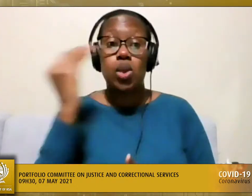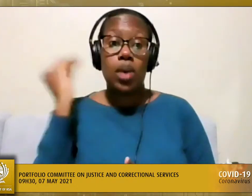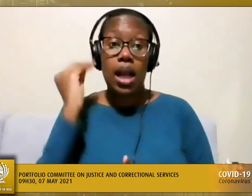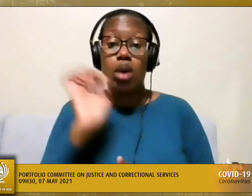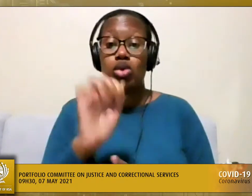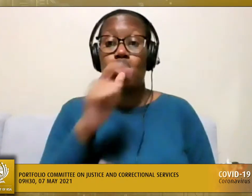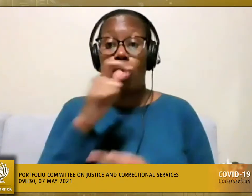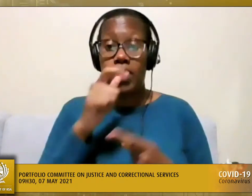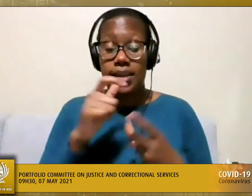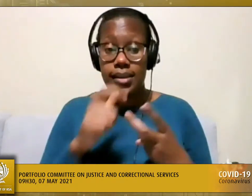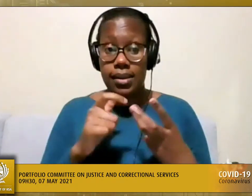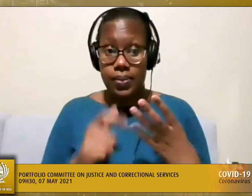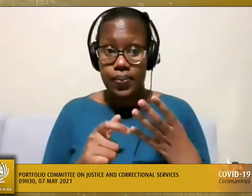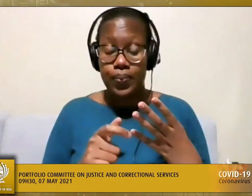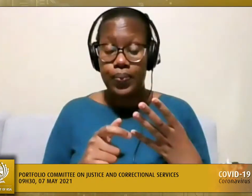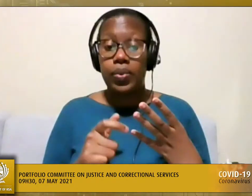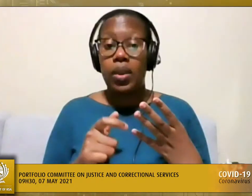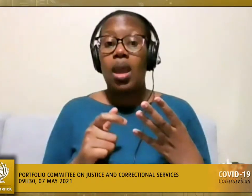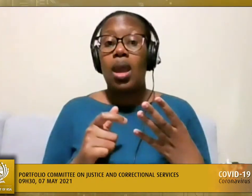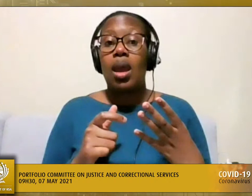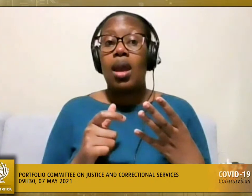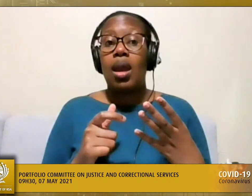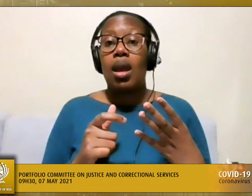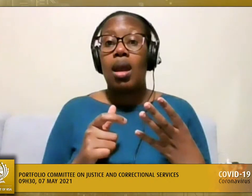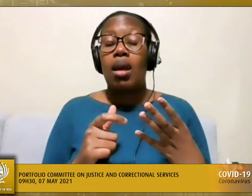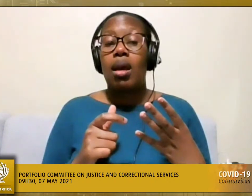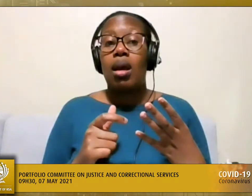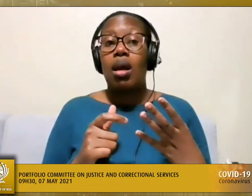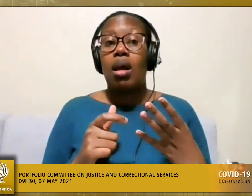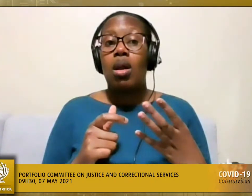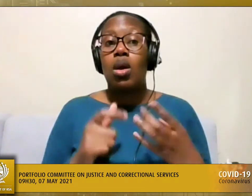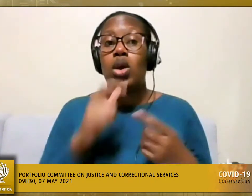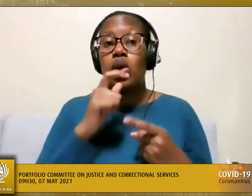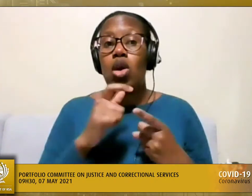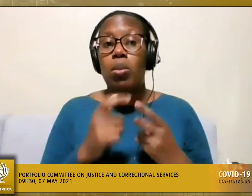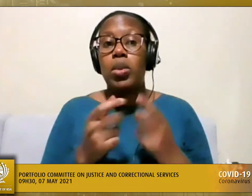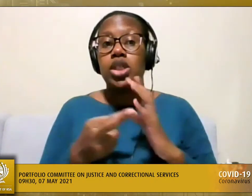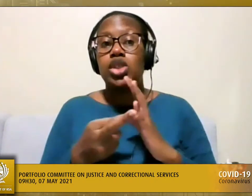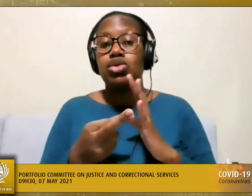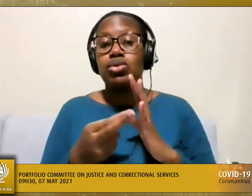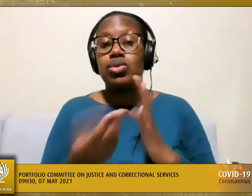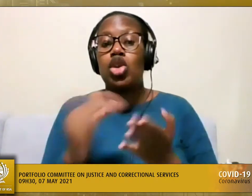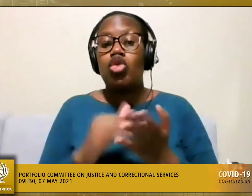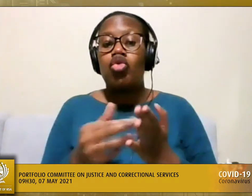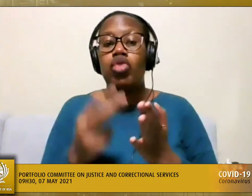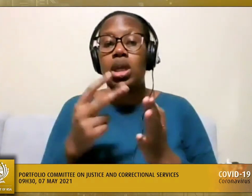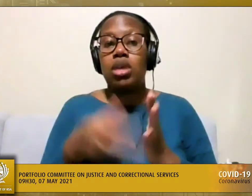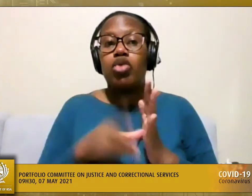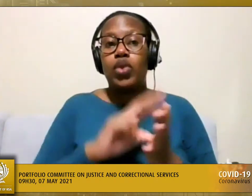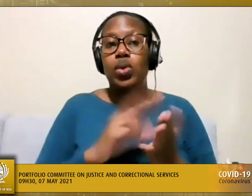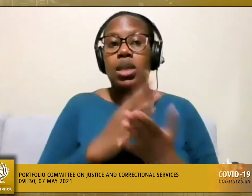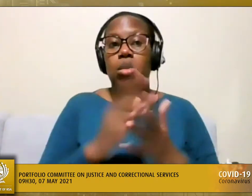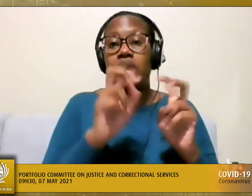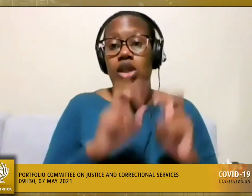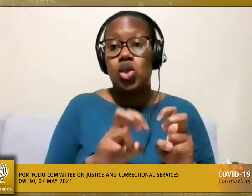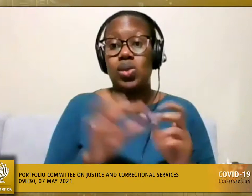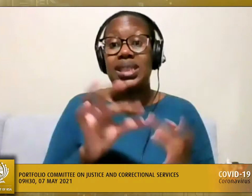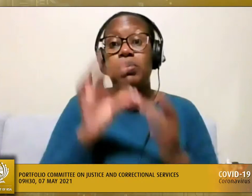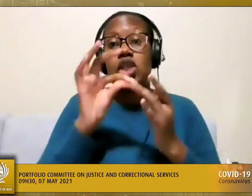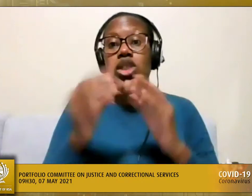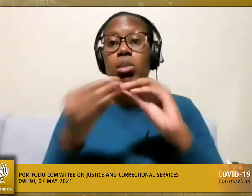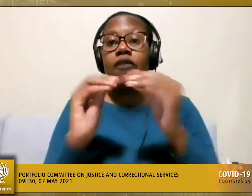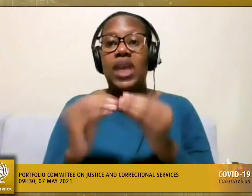have made um to to tightly look at some of the issues especially some of the figures